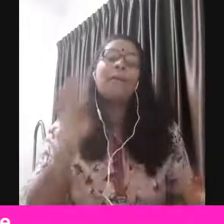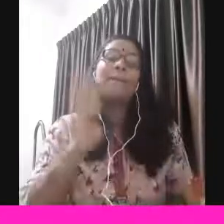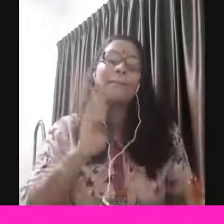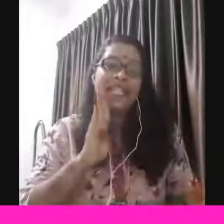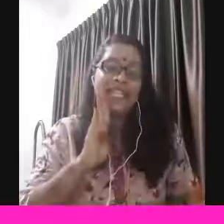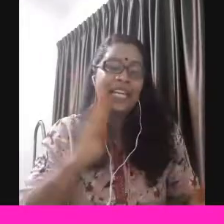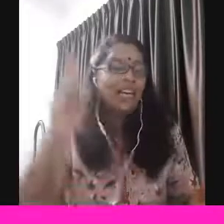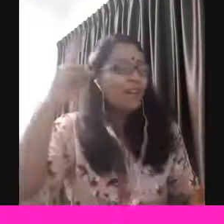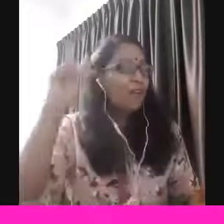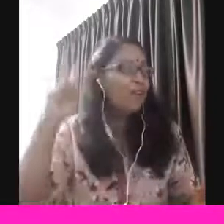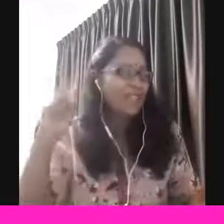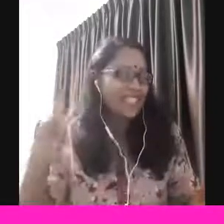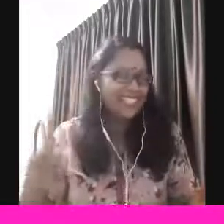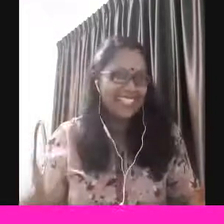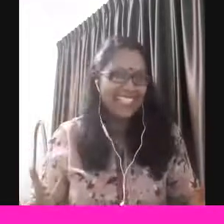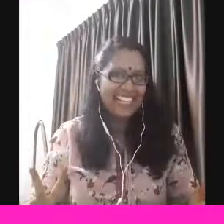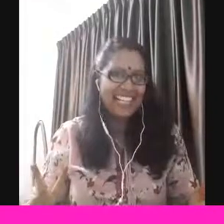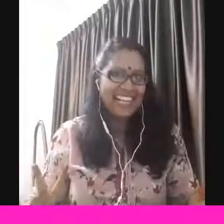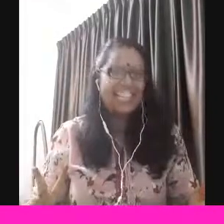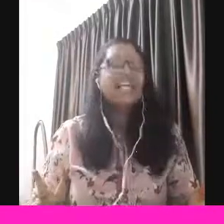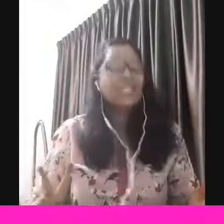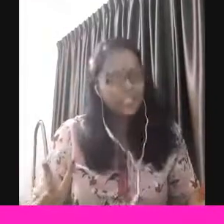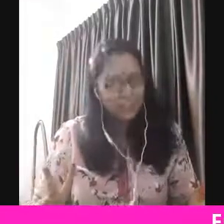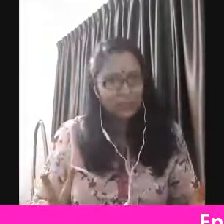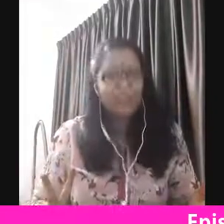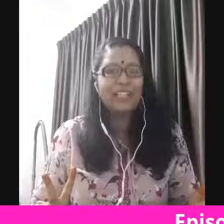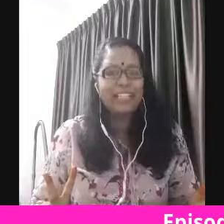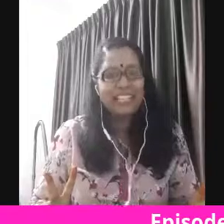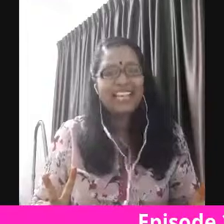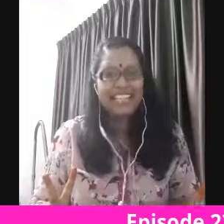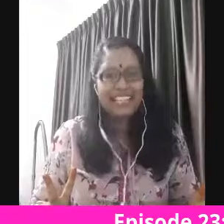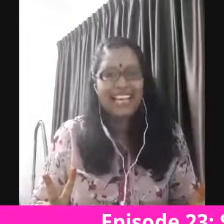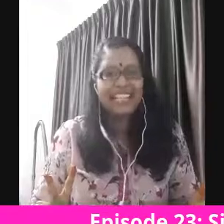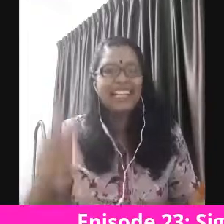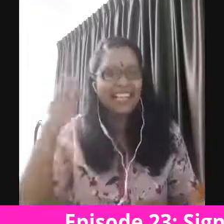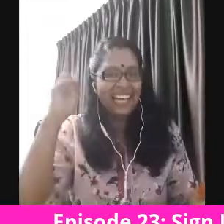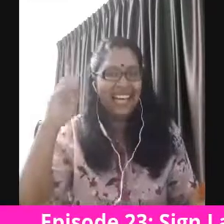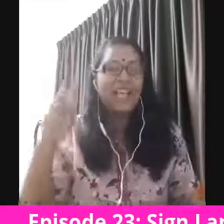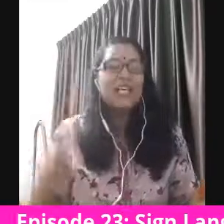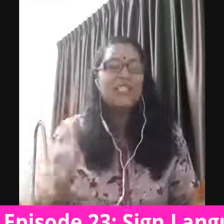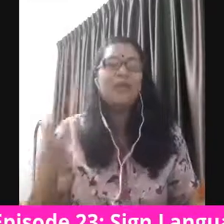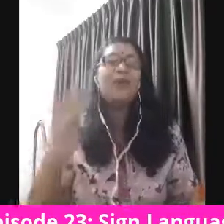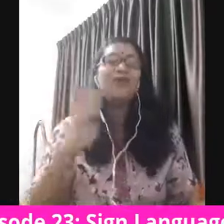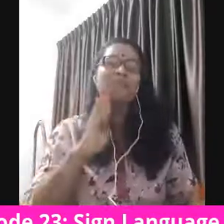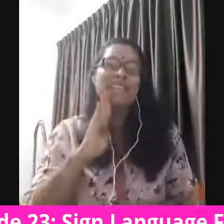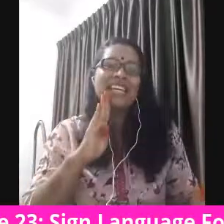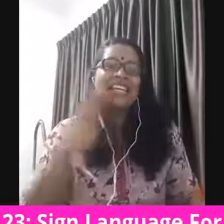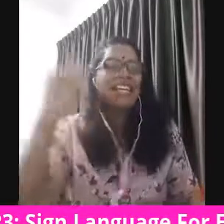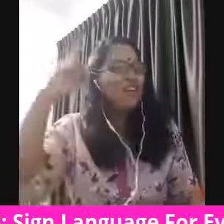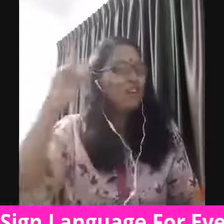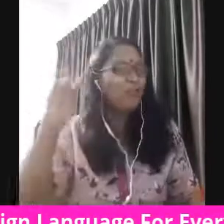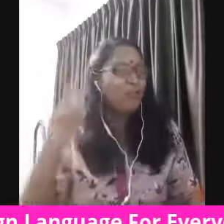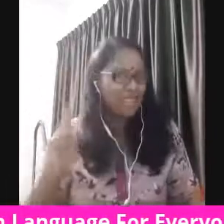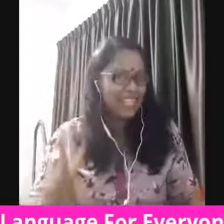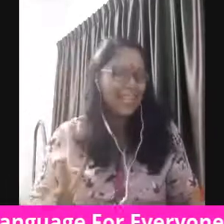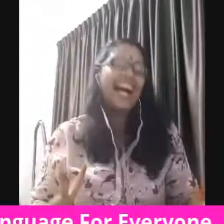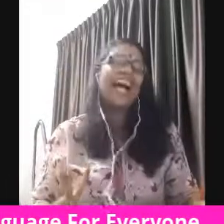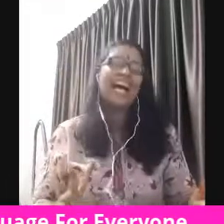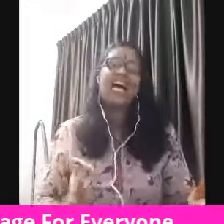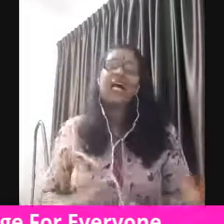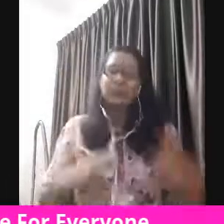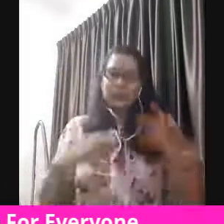call BV. She also got curl hair. So Oh, okay.